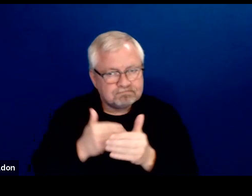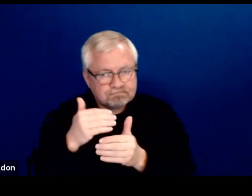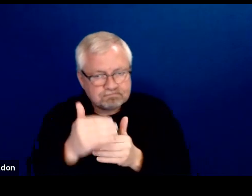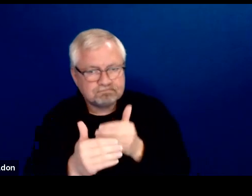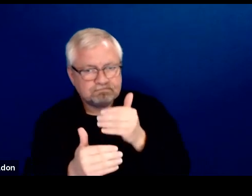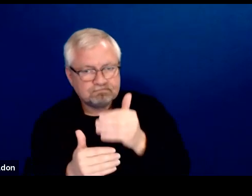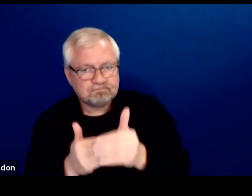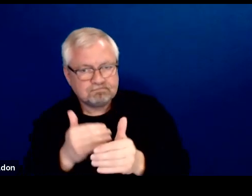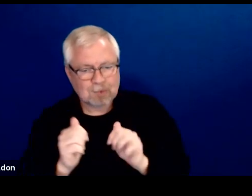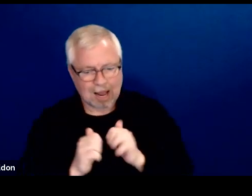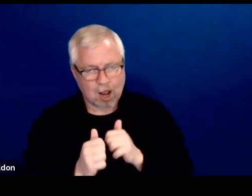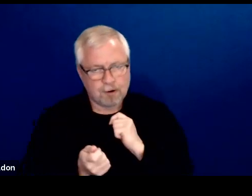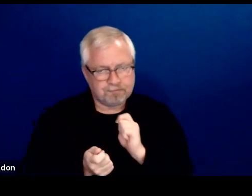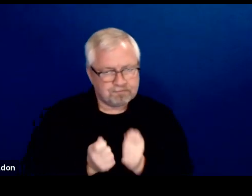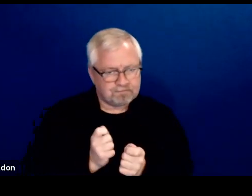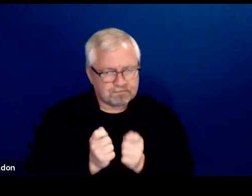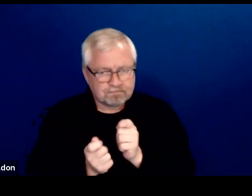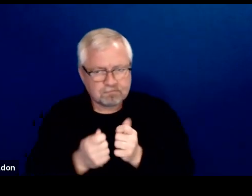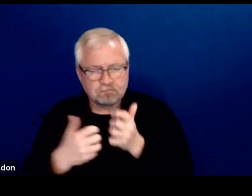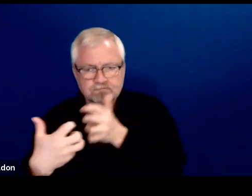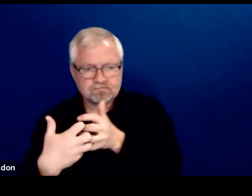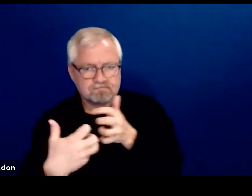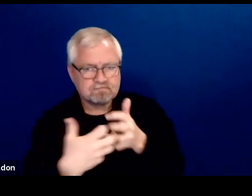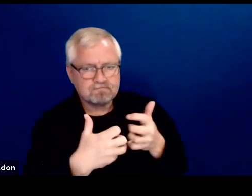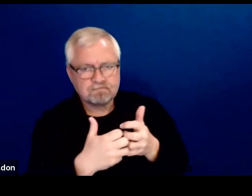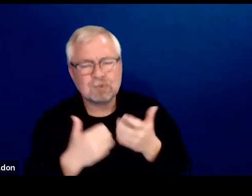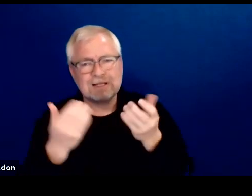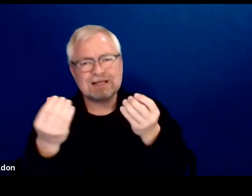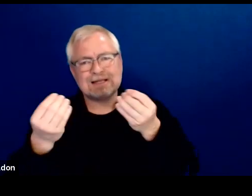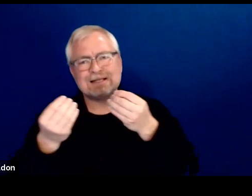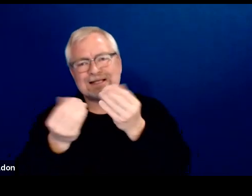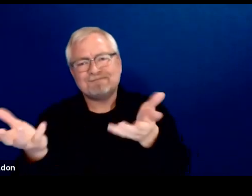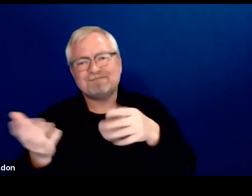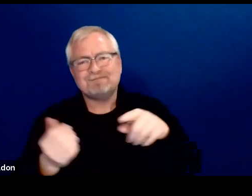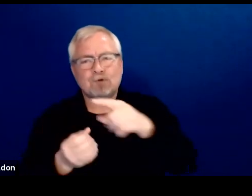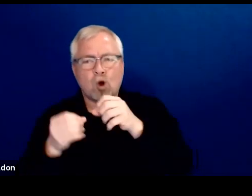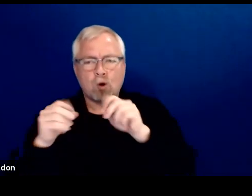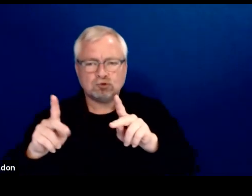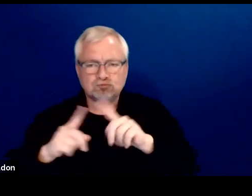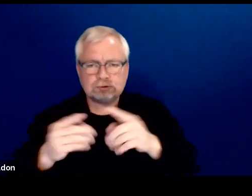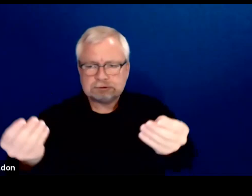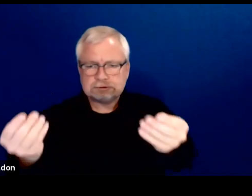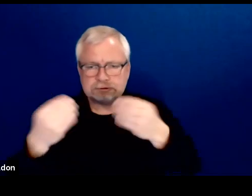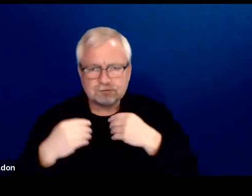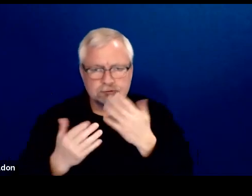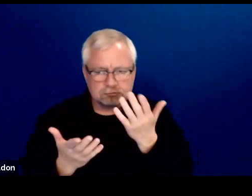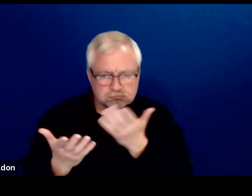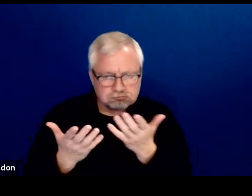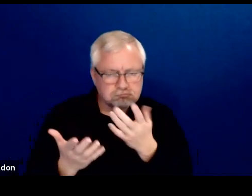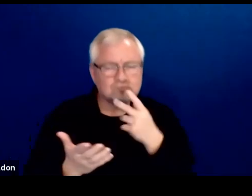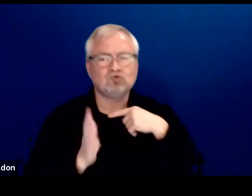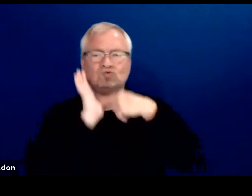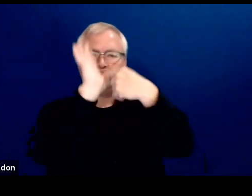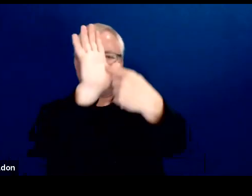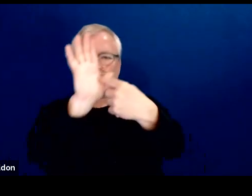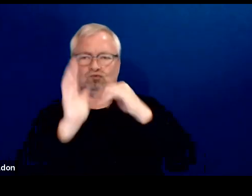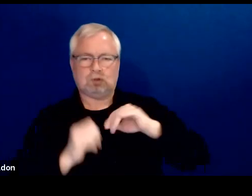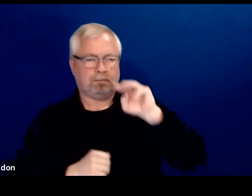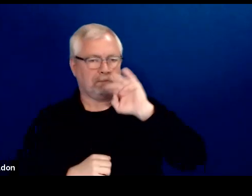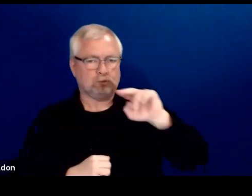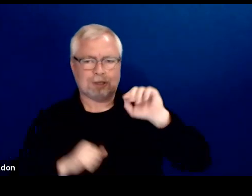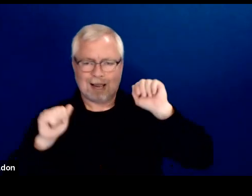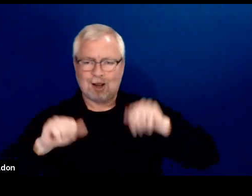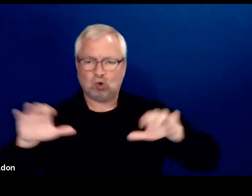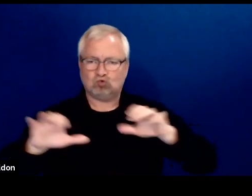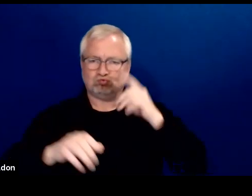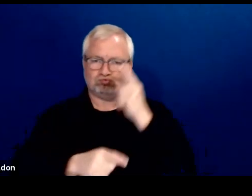giving people the opportunity to prove, like we have already, that Minnesotans can get this right. So this is written into the executive order. There are some other